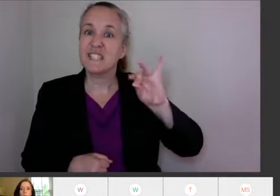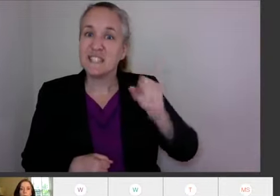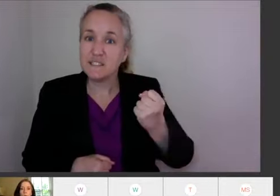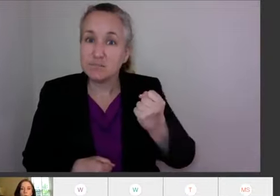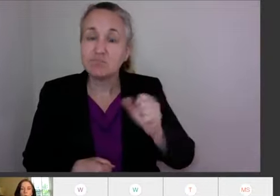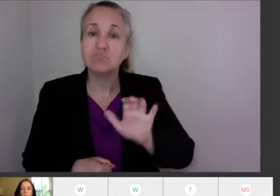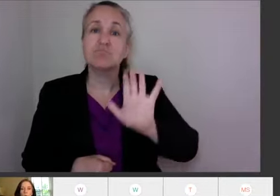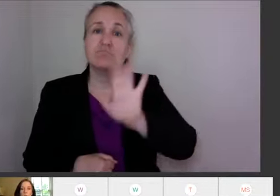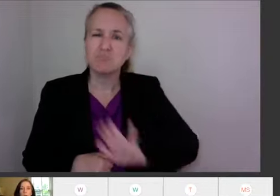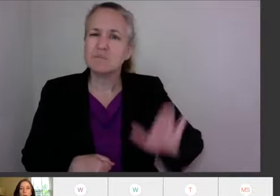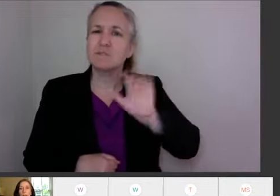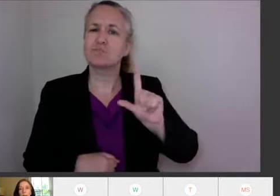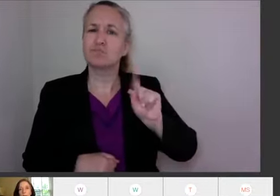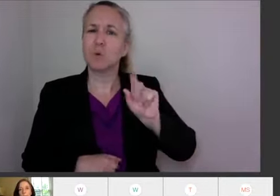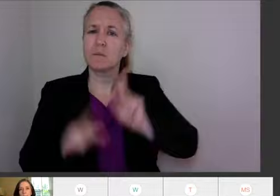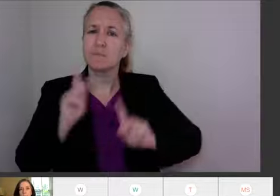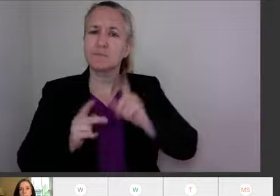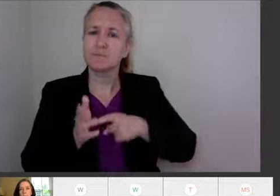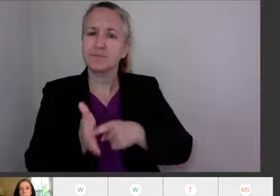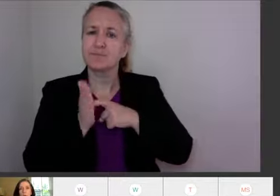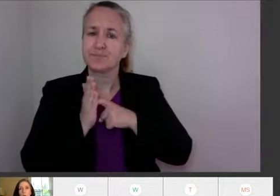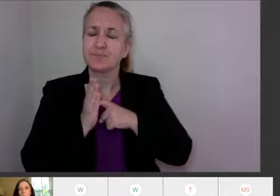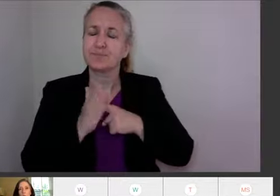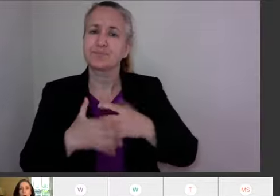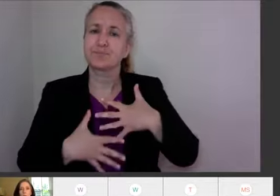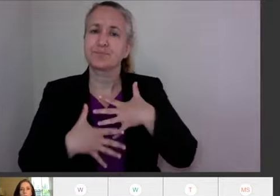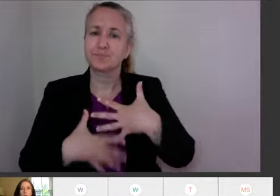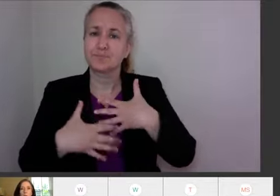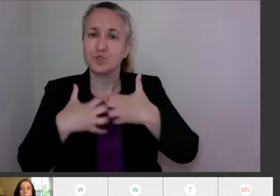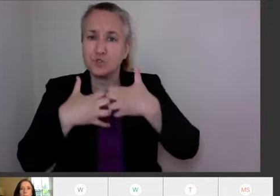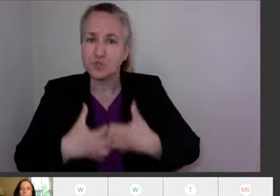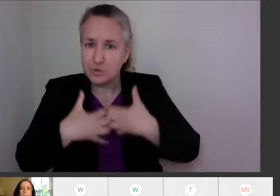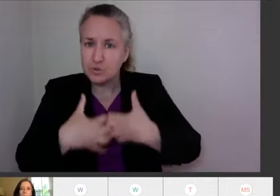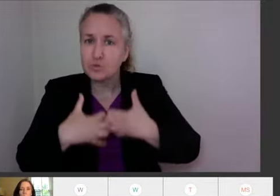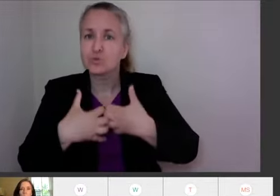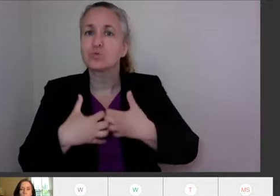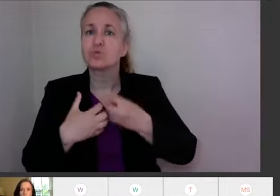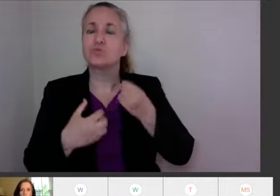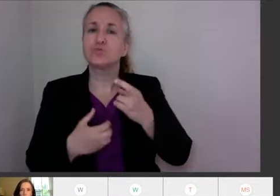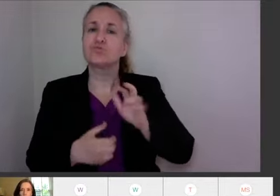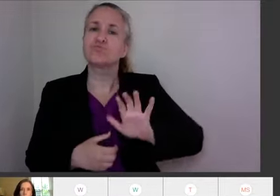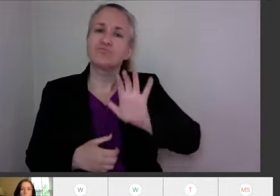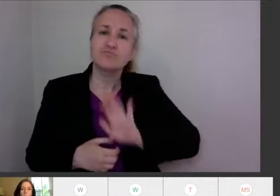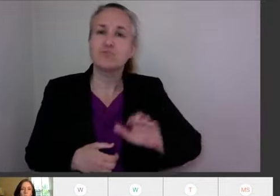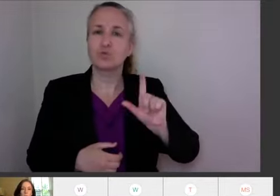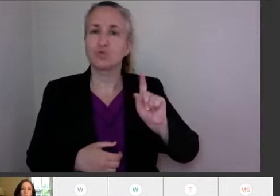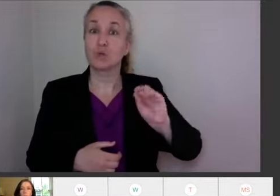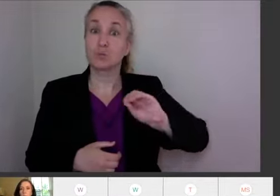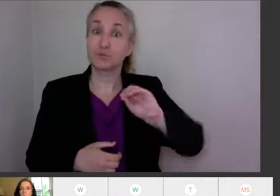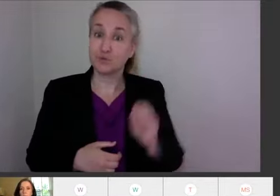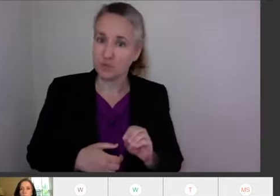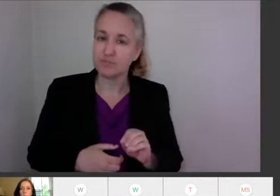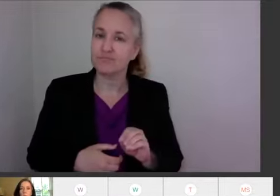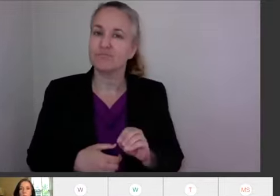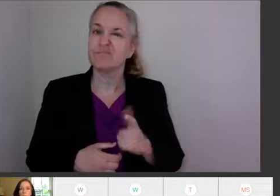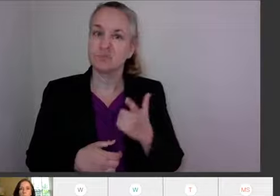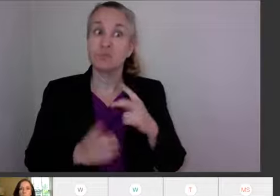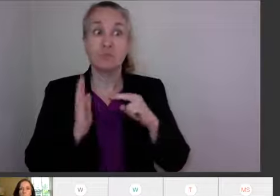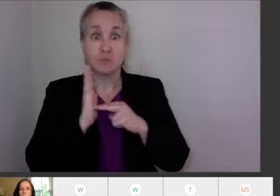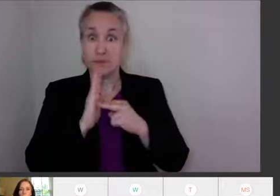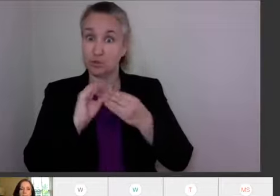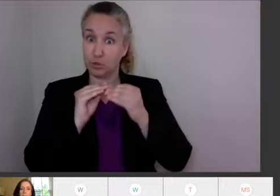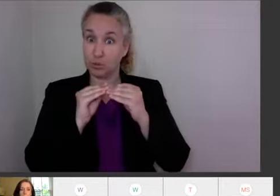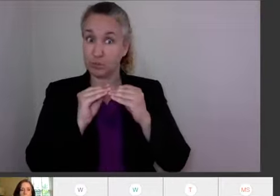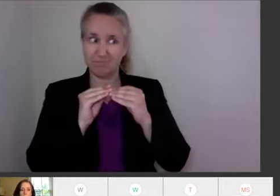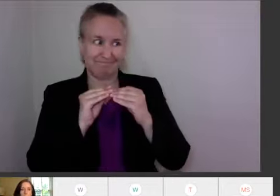20 individuals requiring a ventilator or approximately 20%. So those numbers have been stable for the